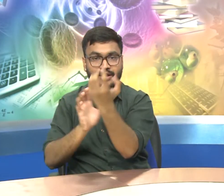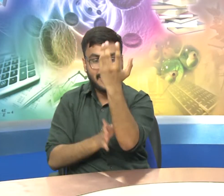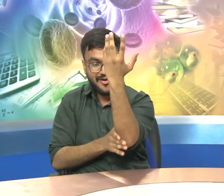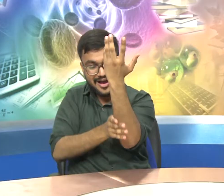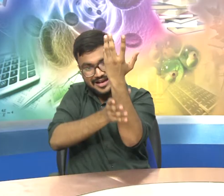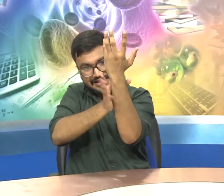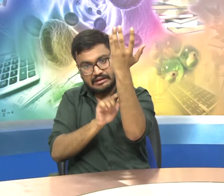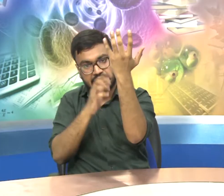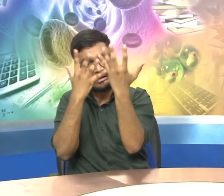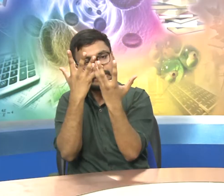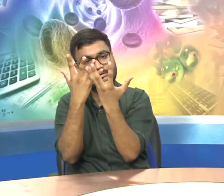changed completely.